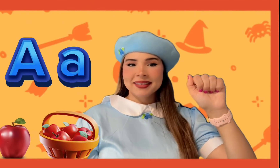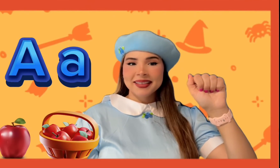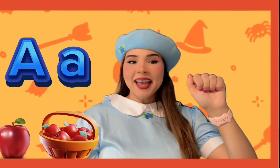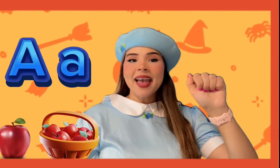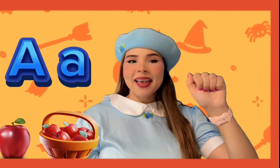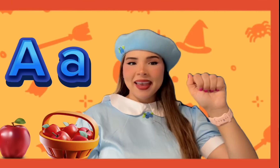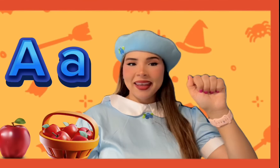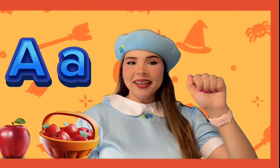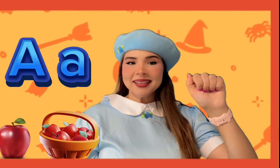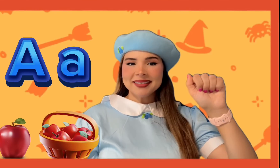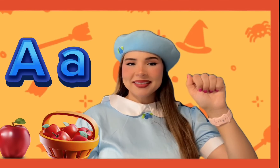A.